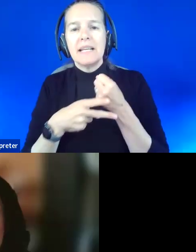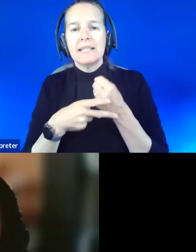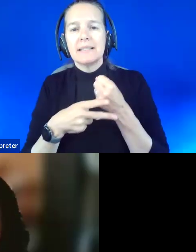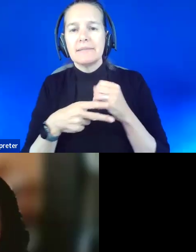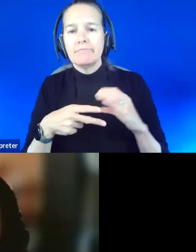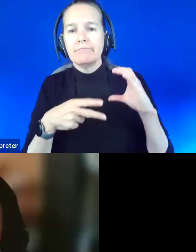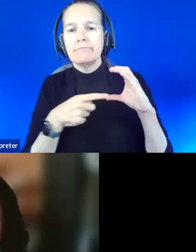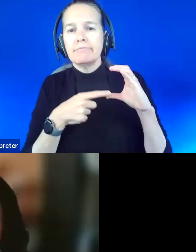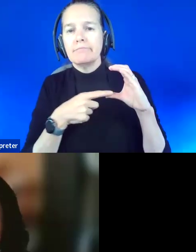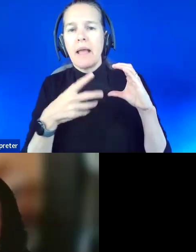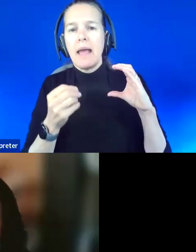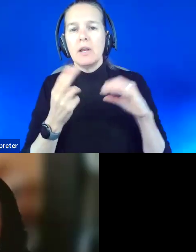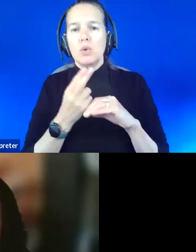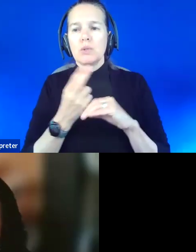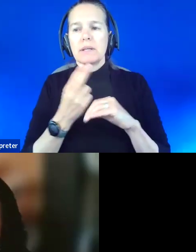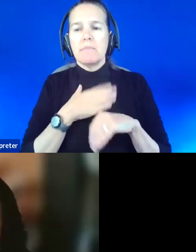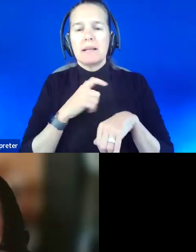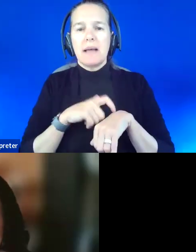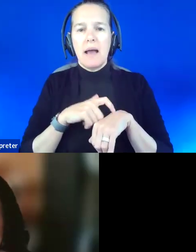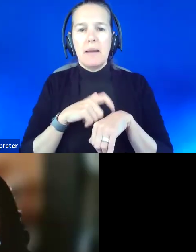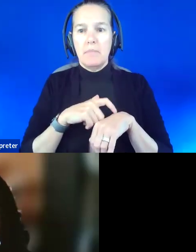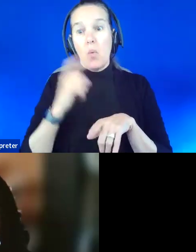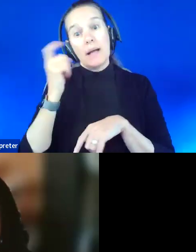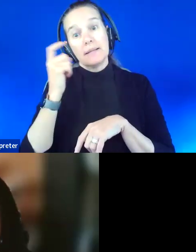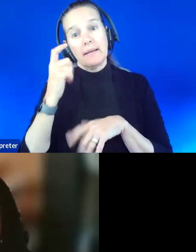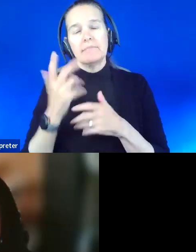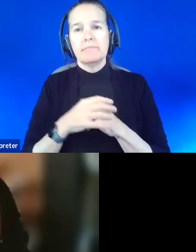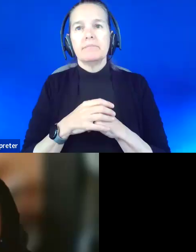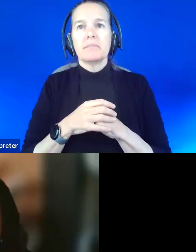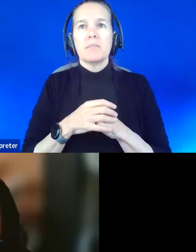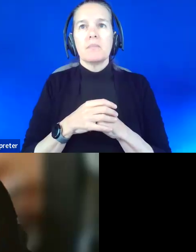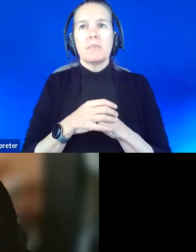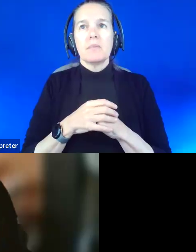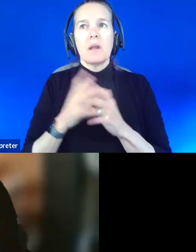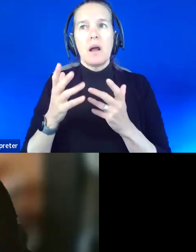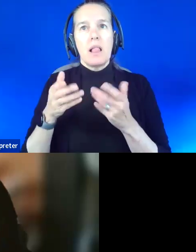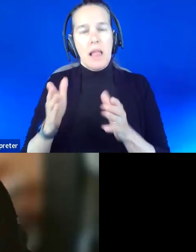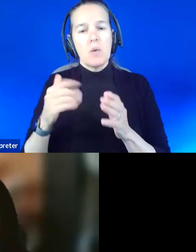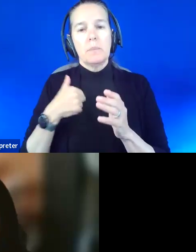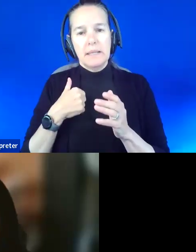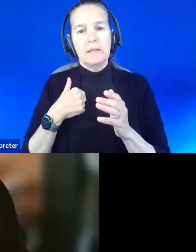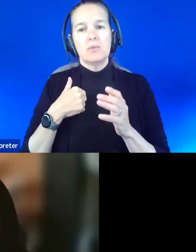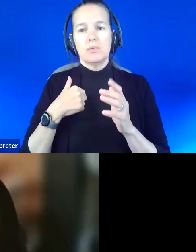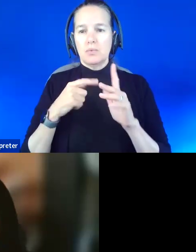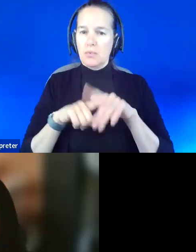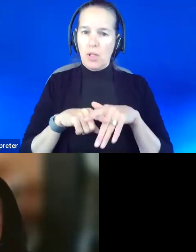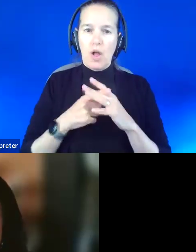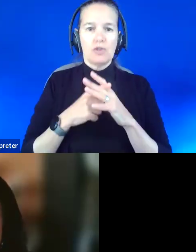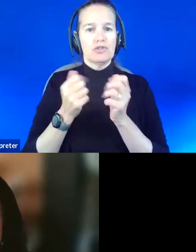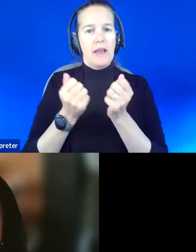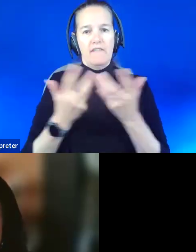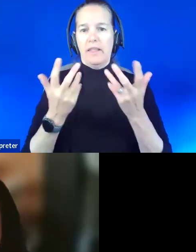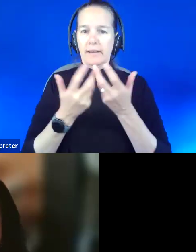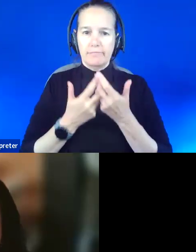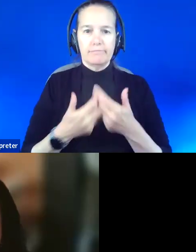really wisely with kind of not a break, but it was allowed me to launch everything,